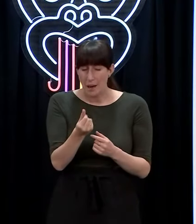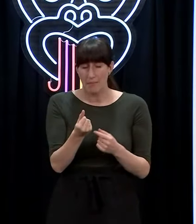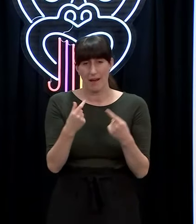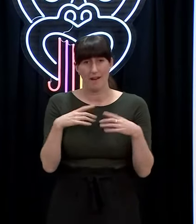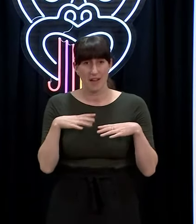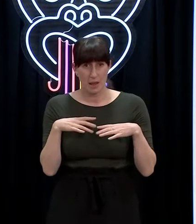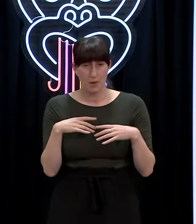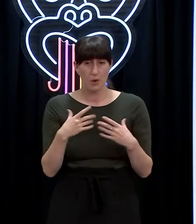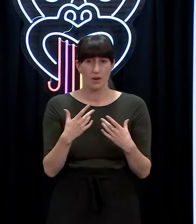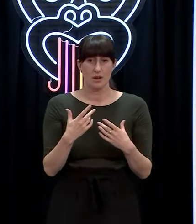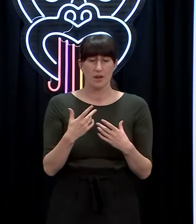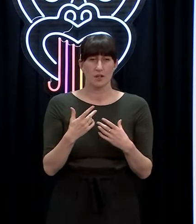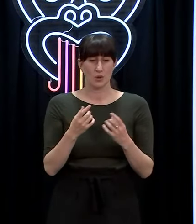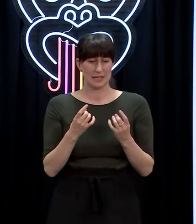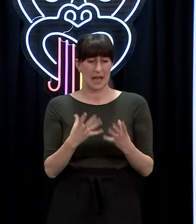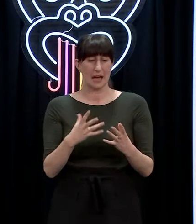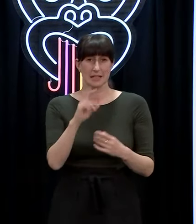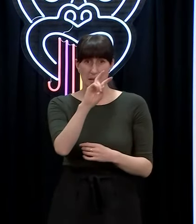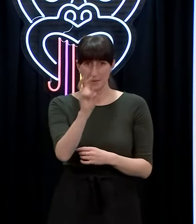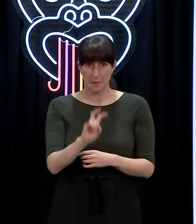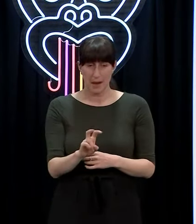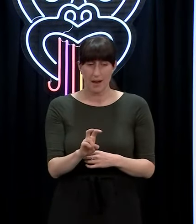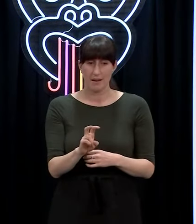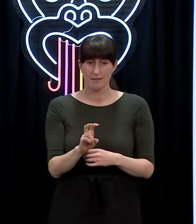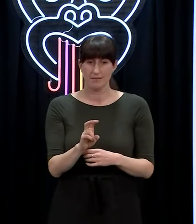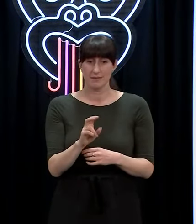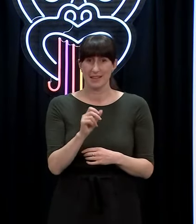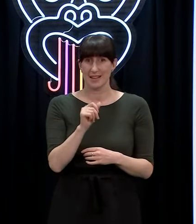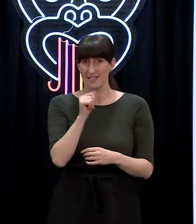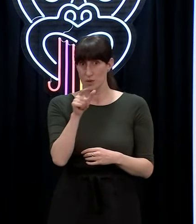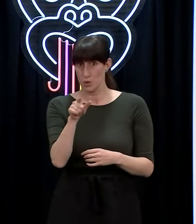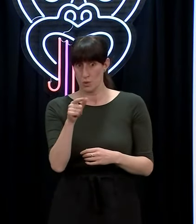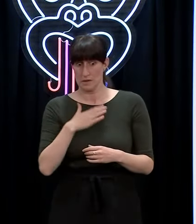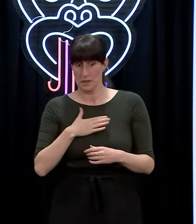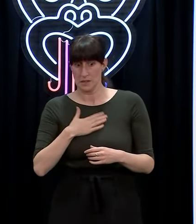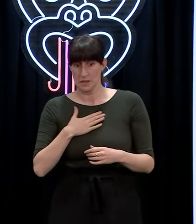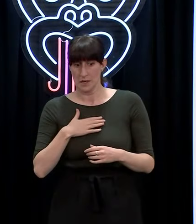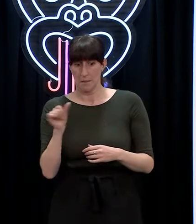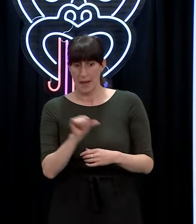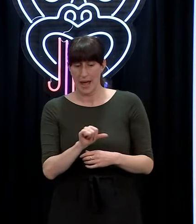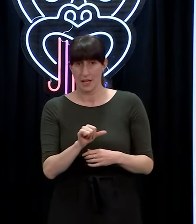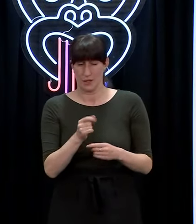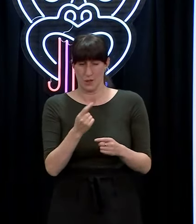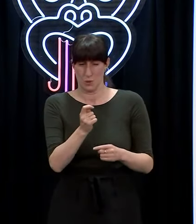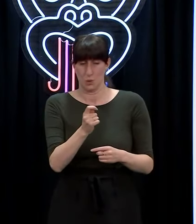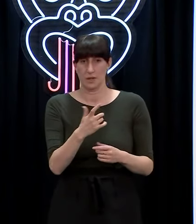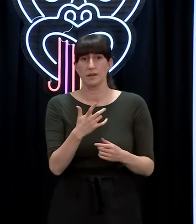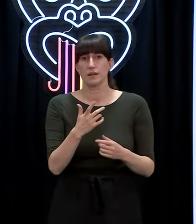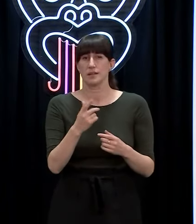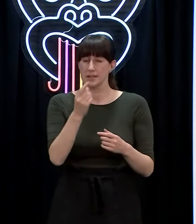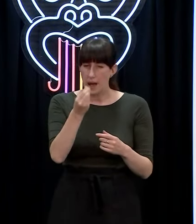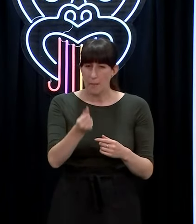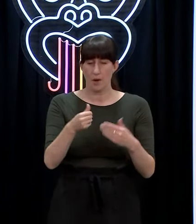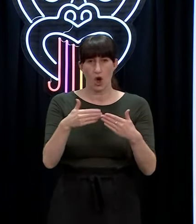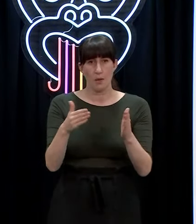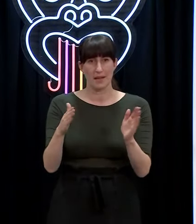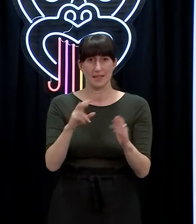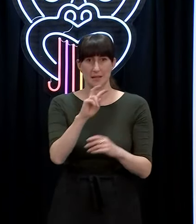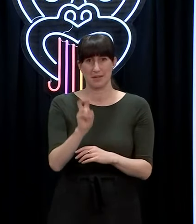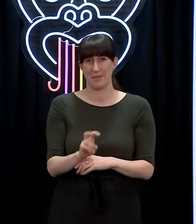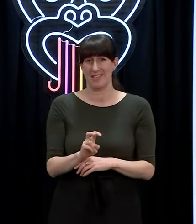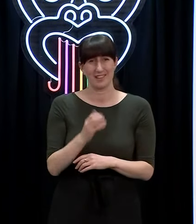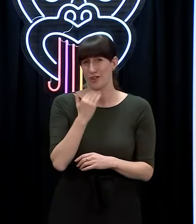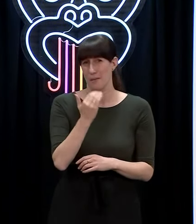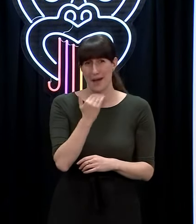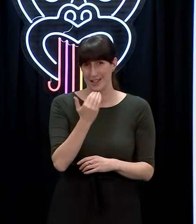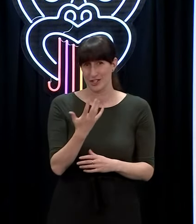So some that starts in September. So some of that will be released pretty much everything that's left in September will be released next week. There's